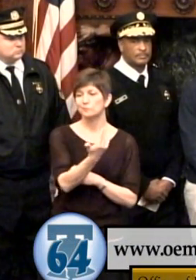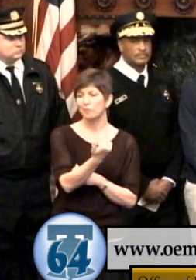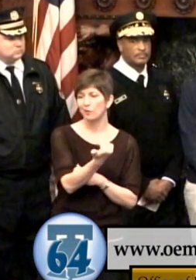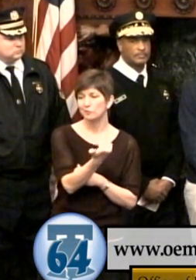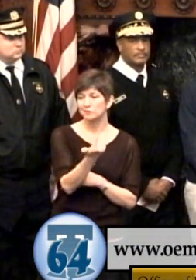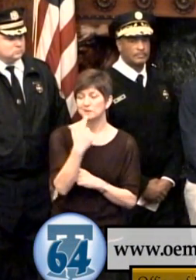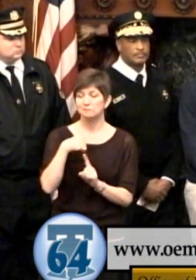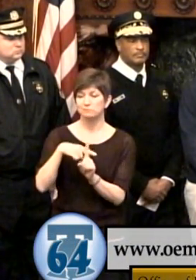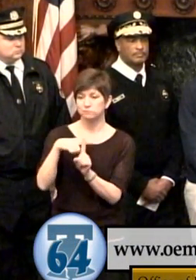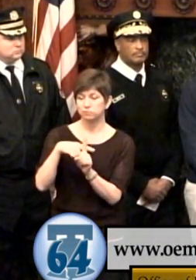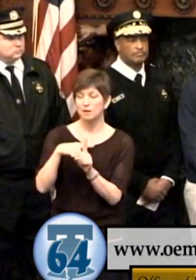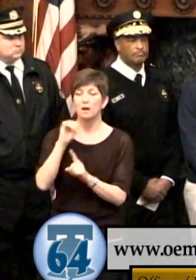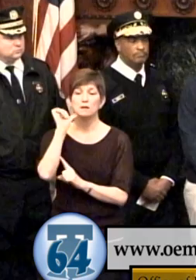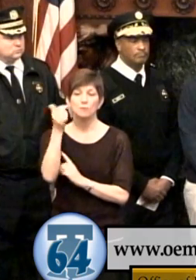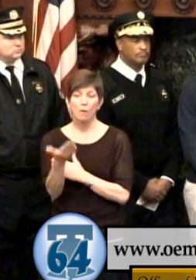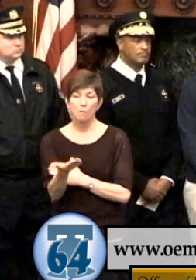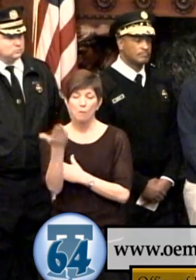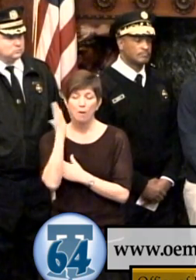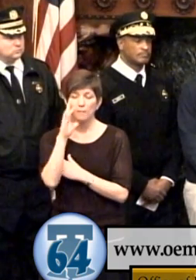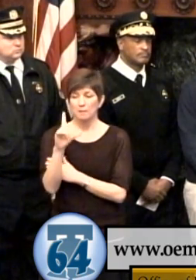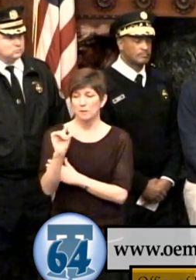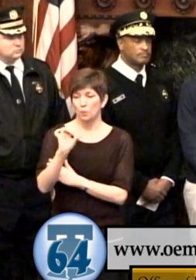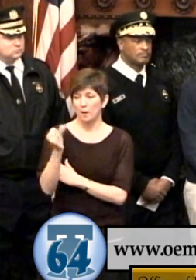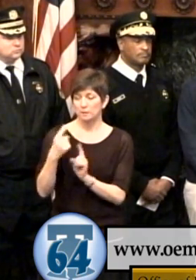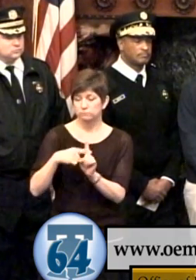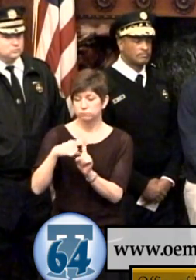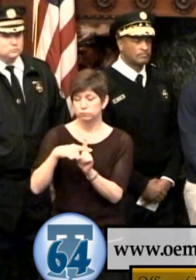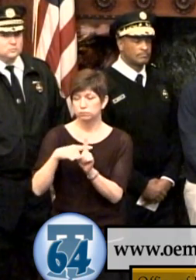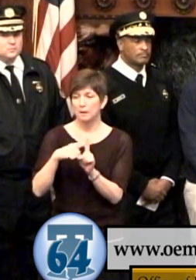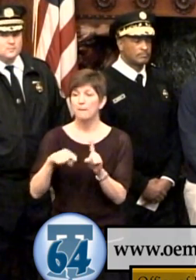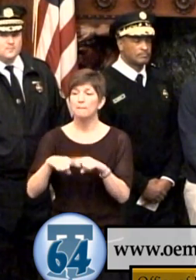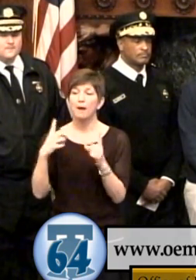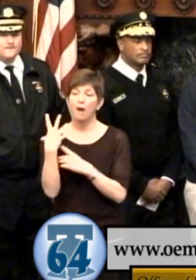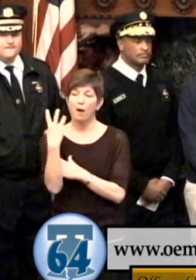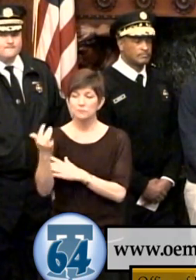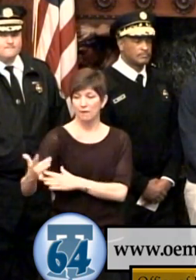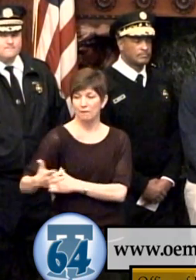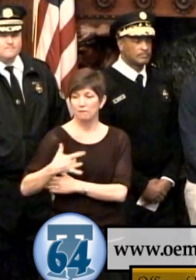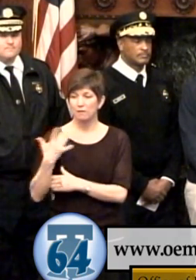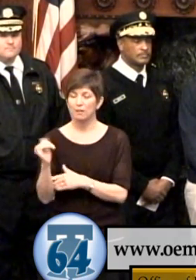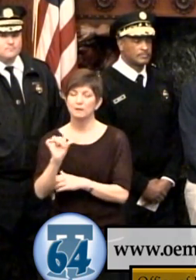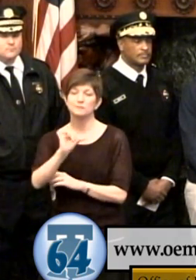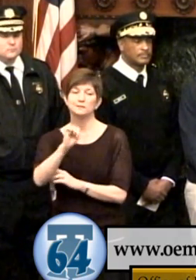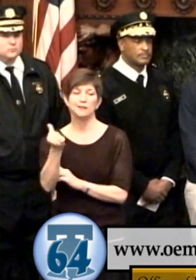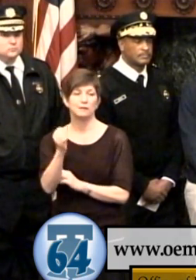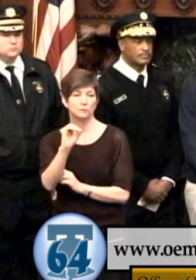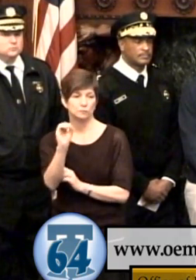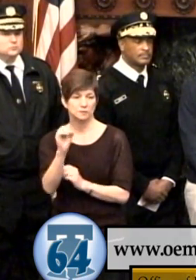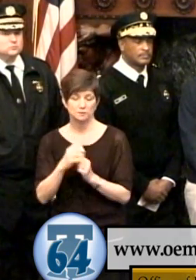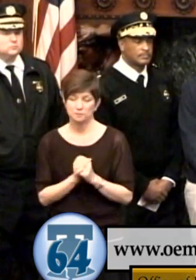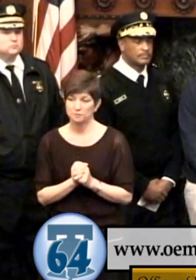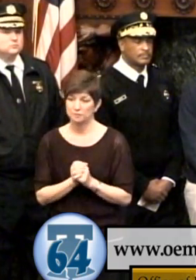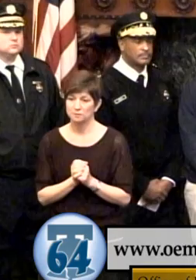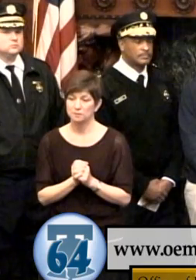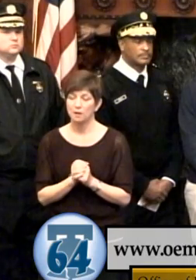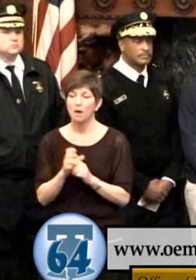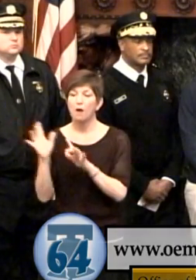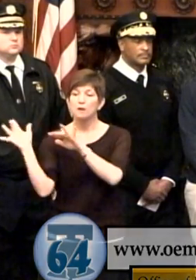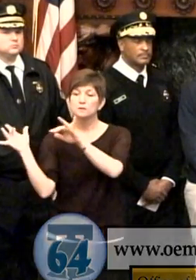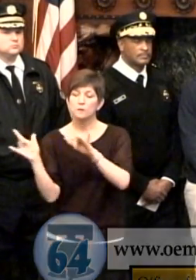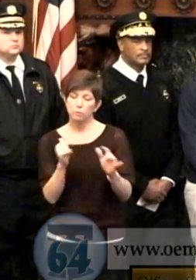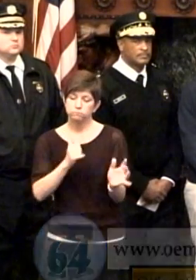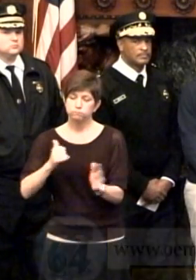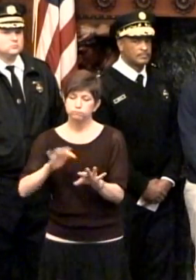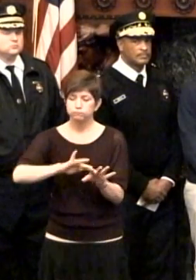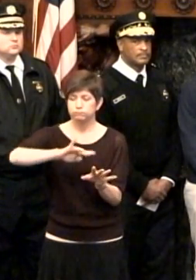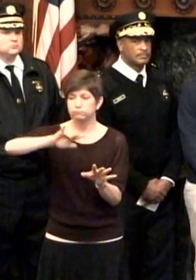we anticipate to be in the low 20s with a wind chill factor of about 10 degrees. Blowing and drifting snow and